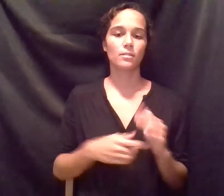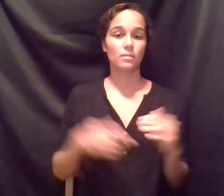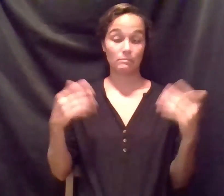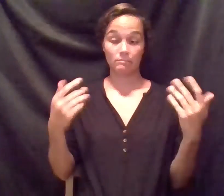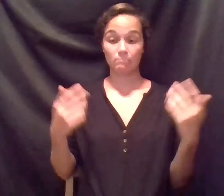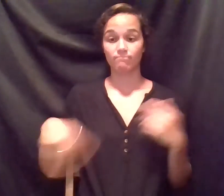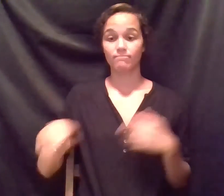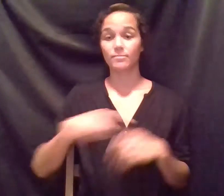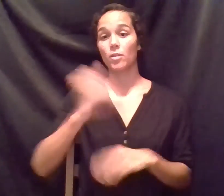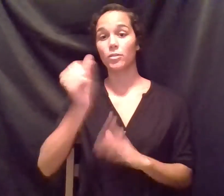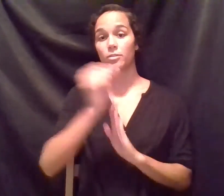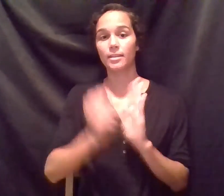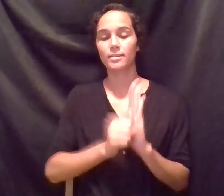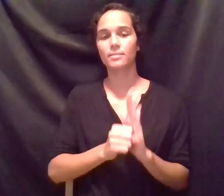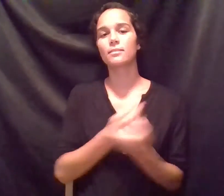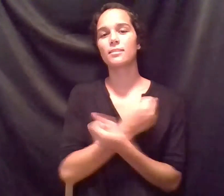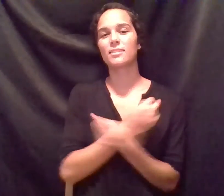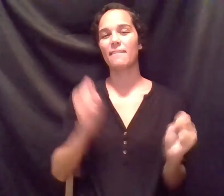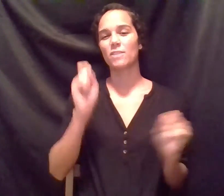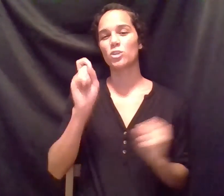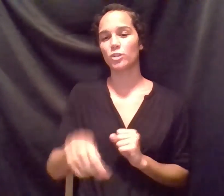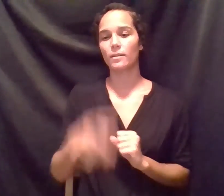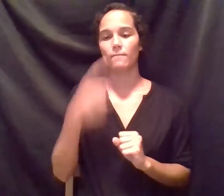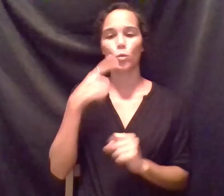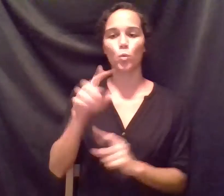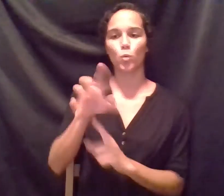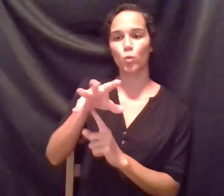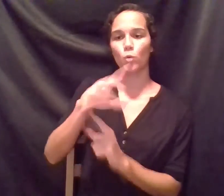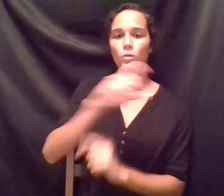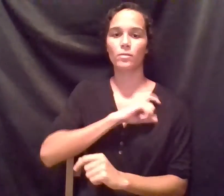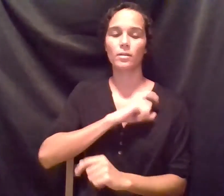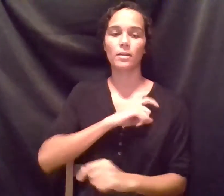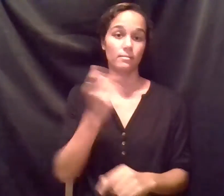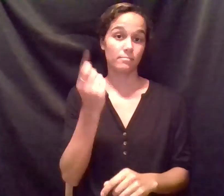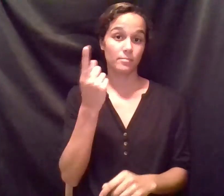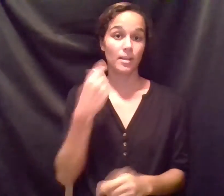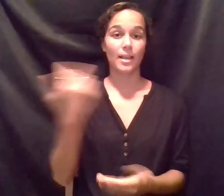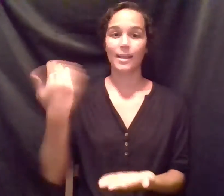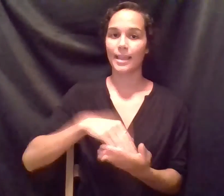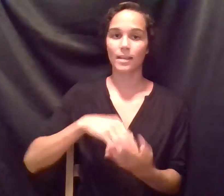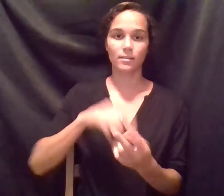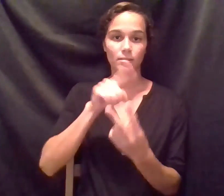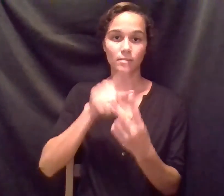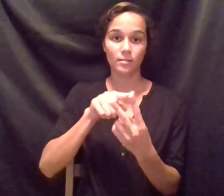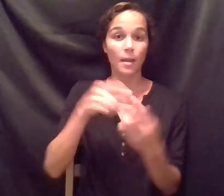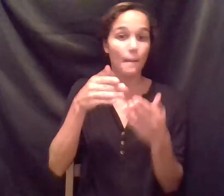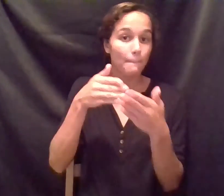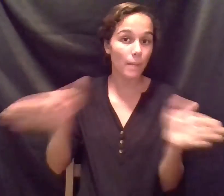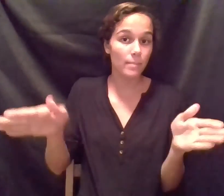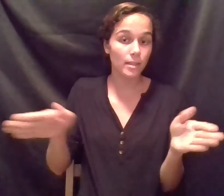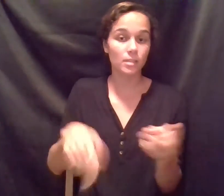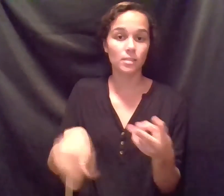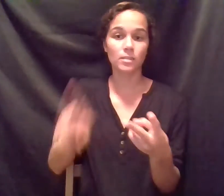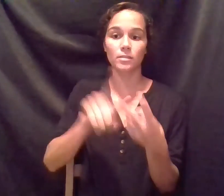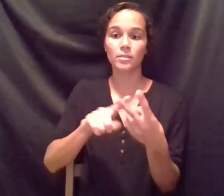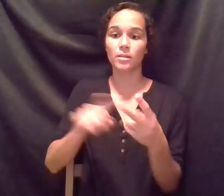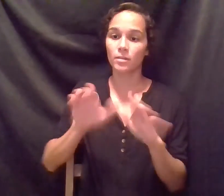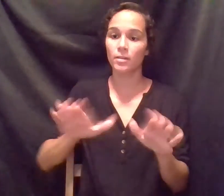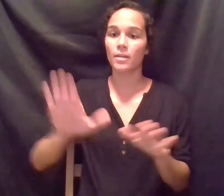authority. But you can film police, two things, in public, performing their official duties. That is